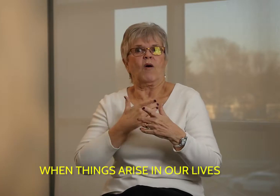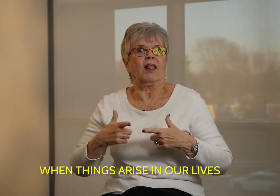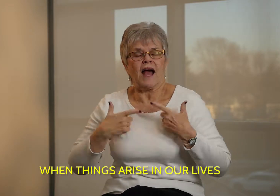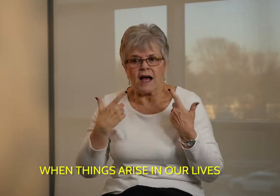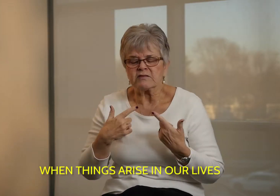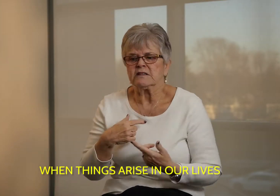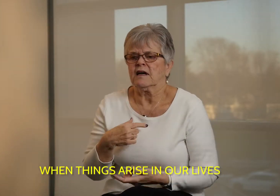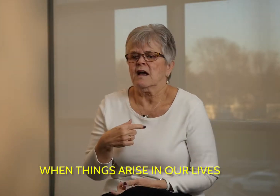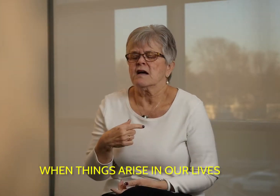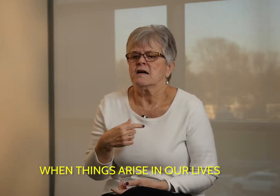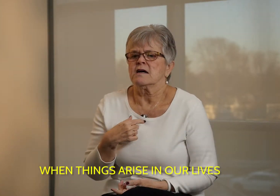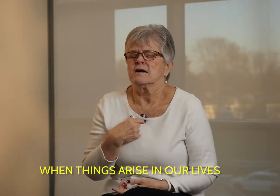And when things arise in our lives,